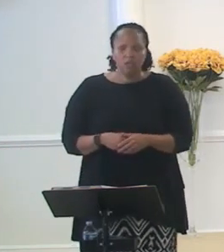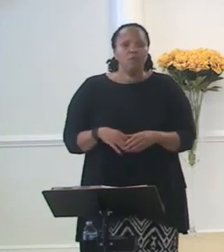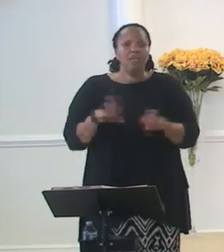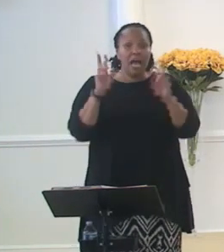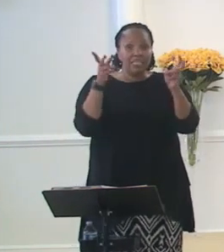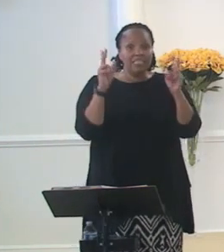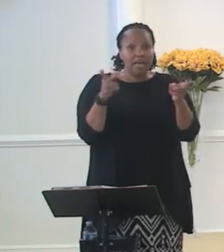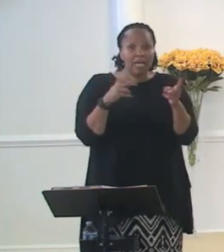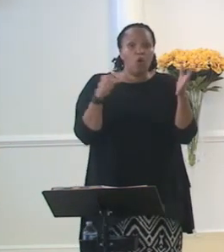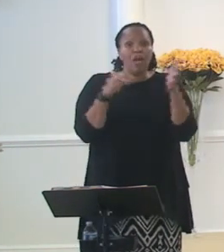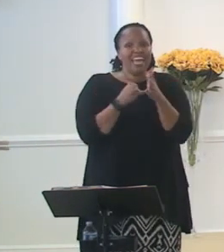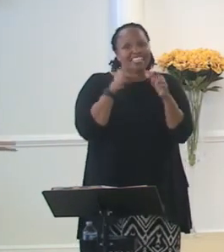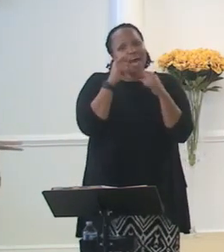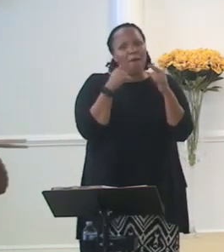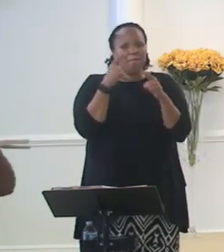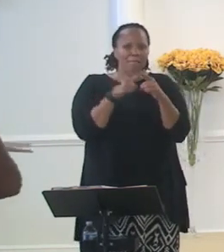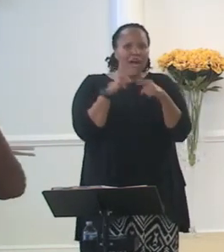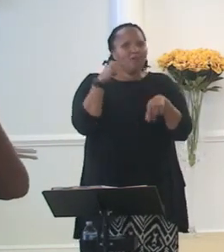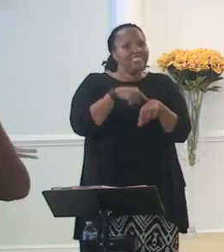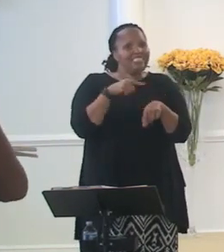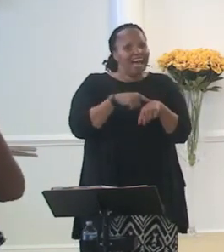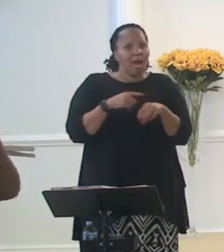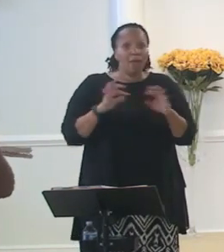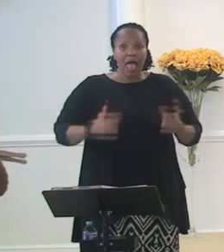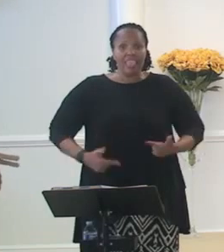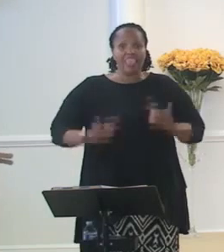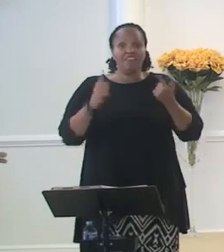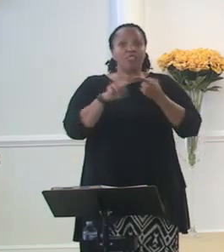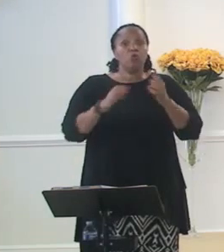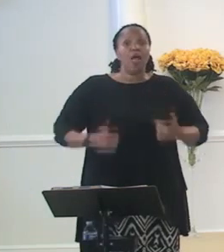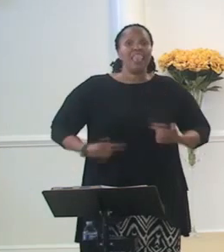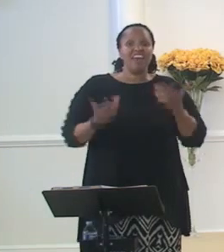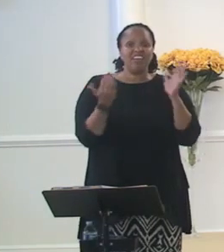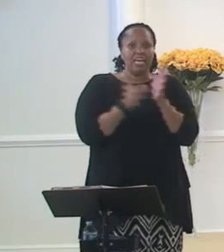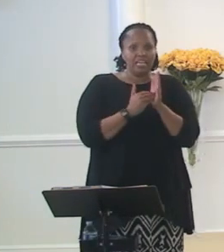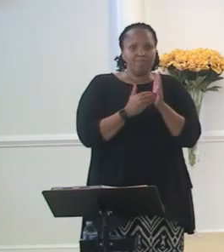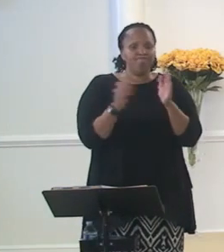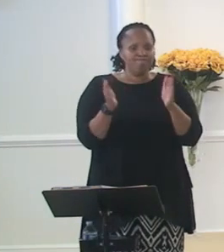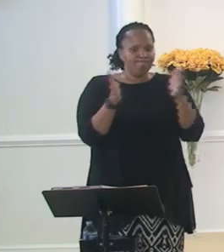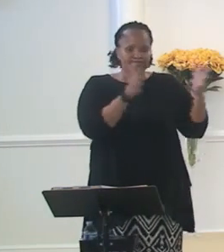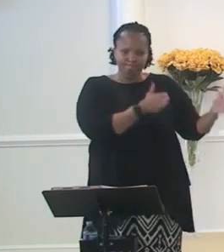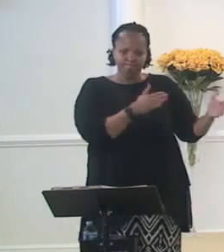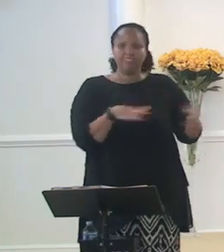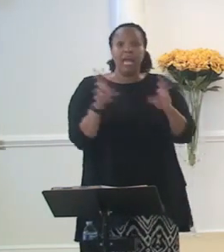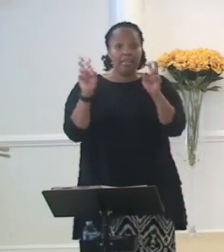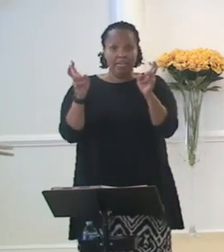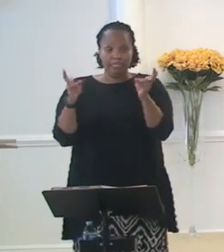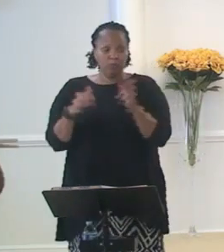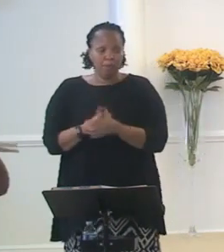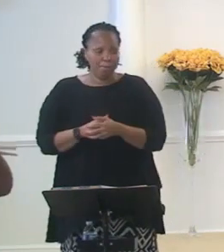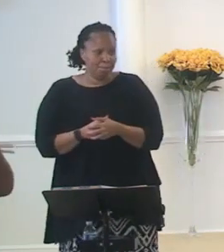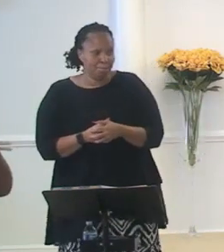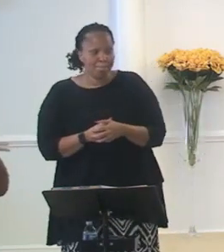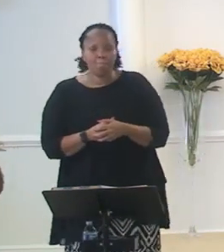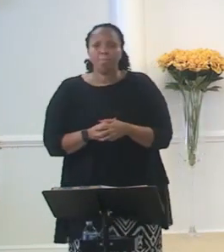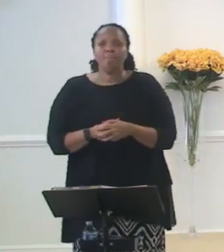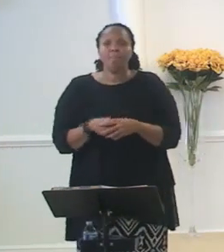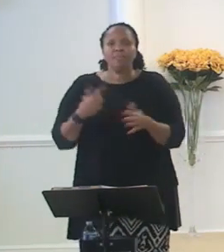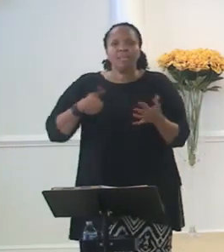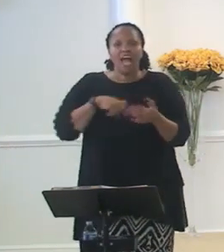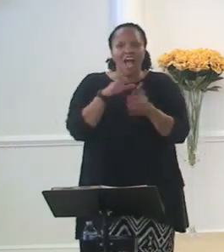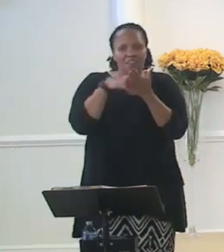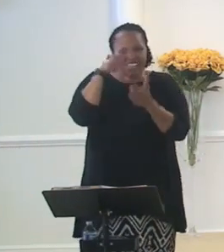It's About Time. I'm Living to Live Again. And from there we found out it's